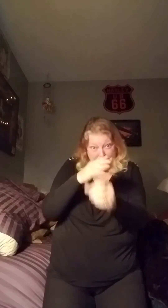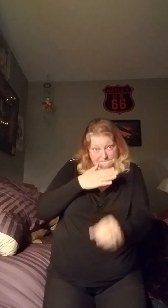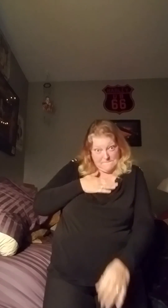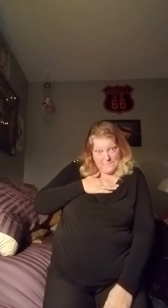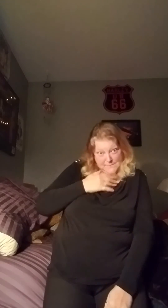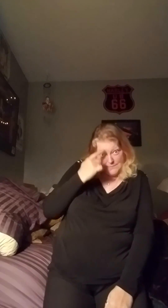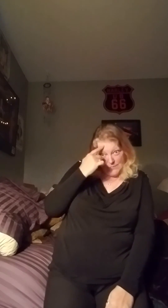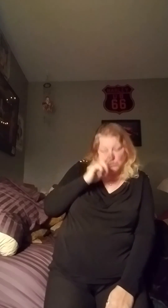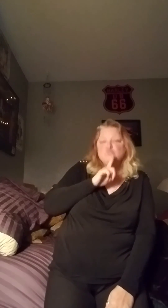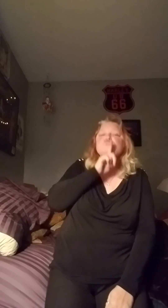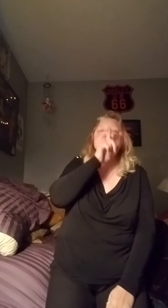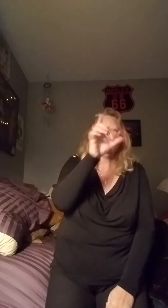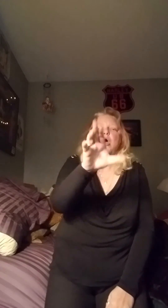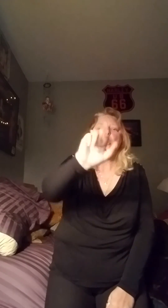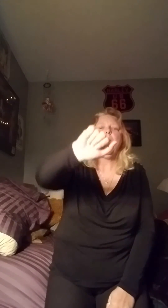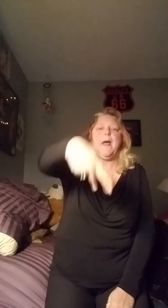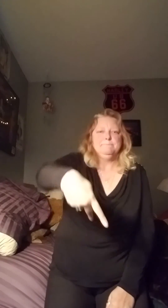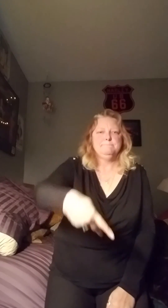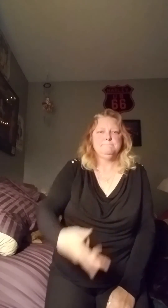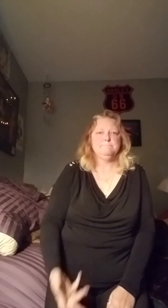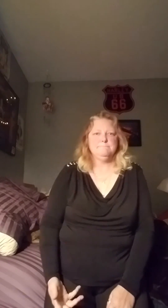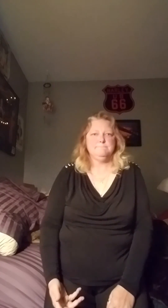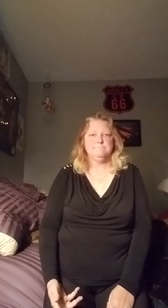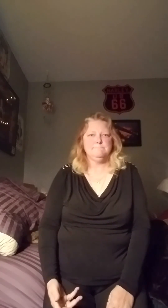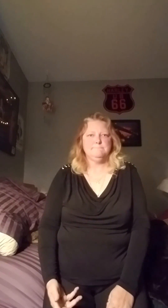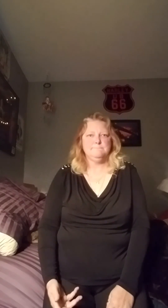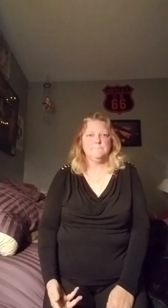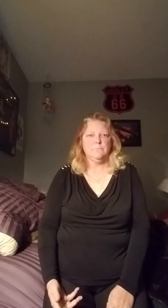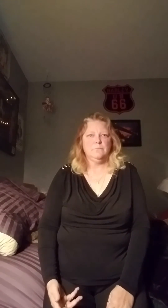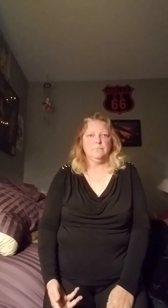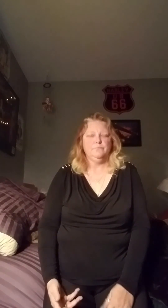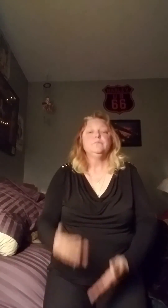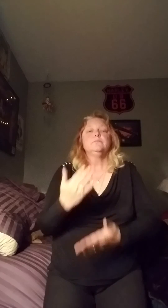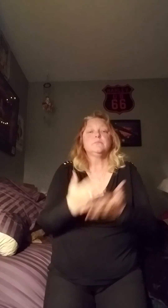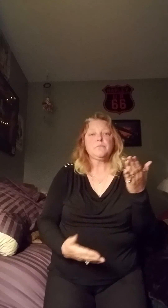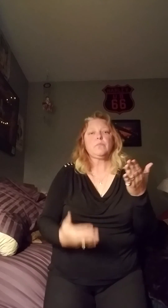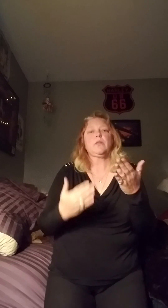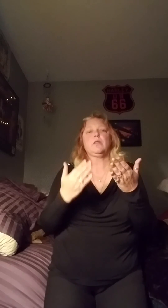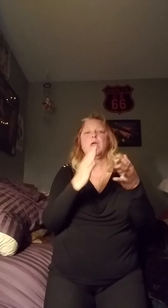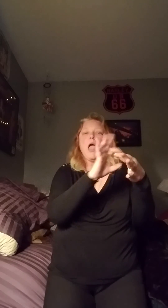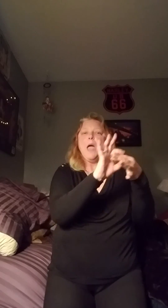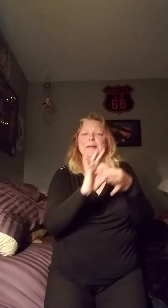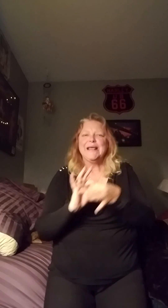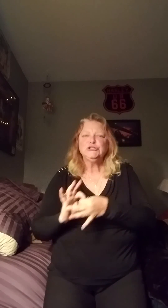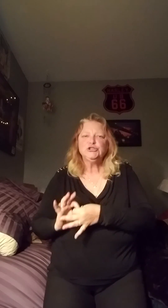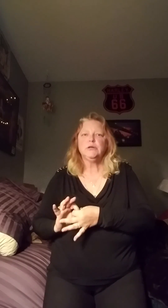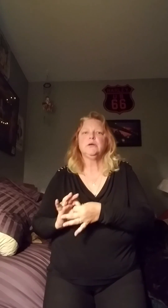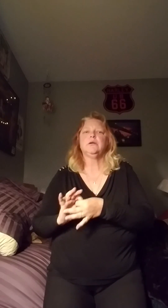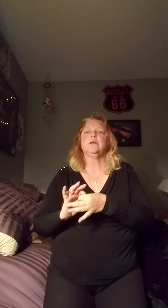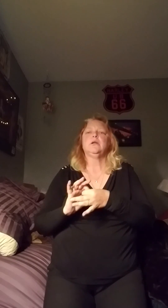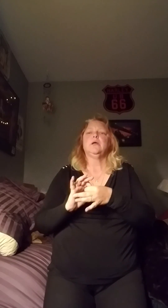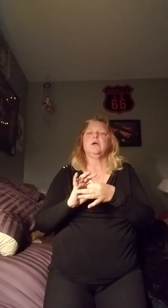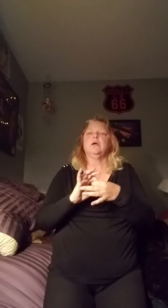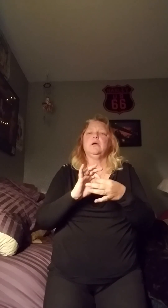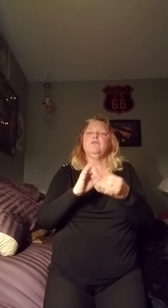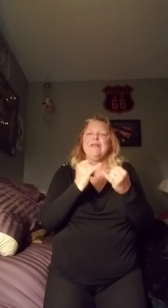crap. A lot of it is some combination of new age banalities by people who are striving to